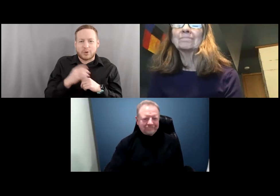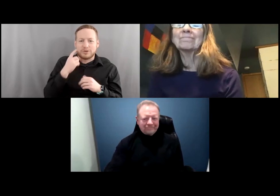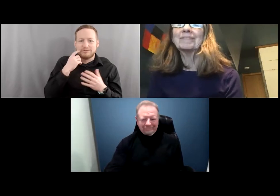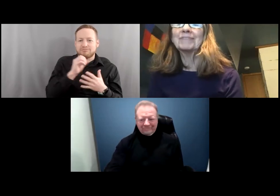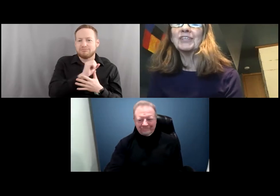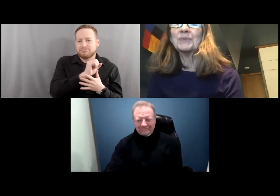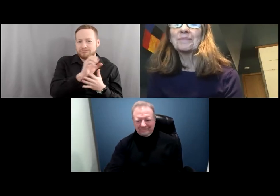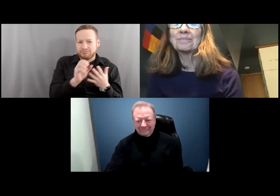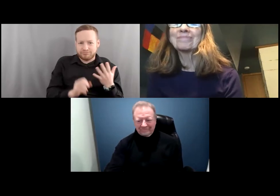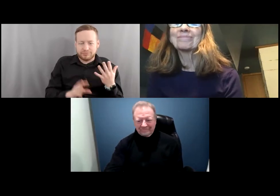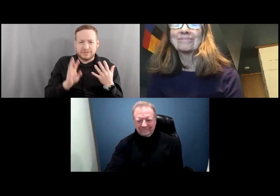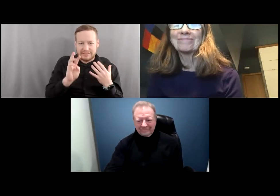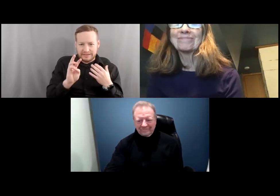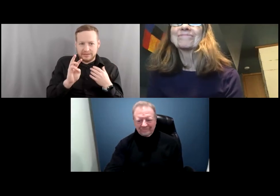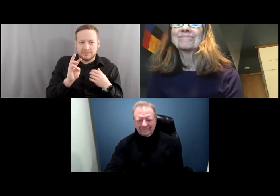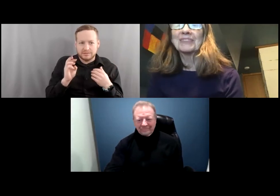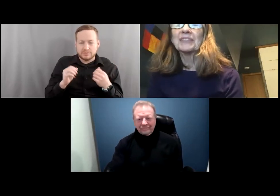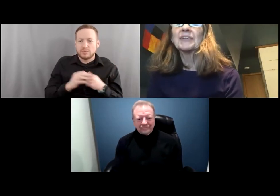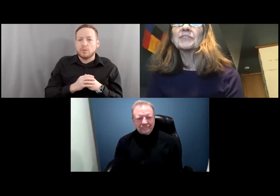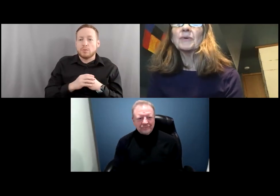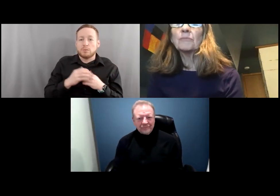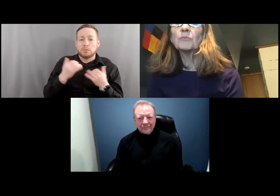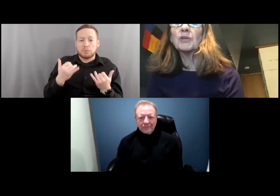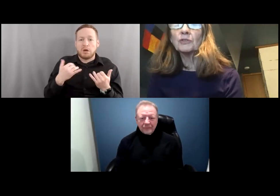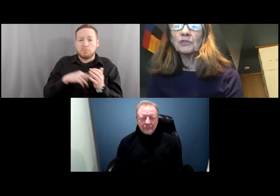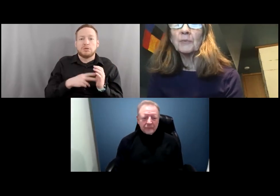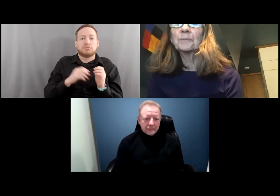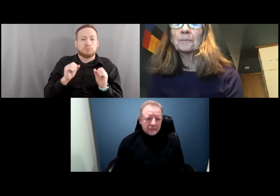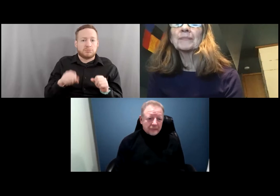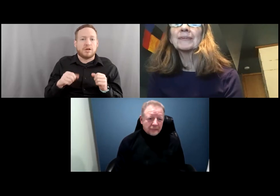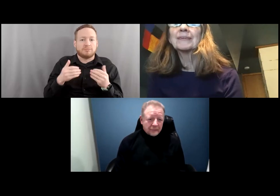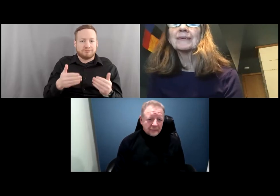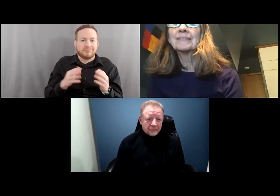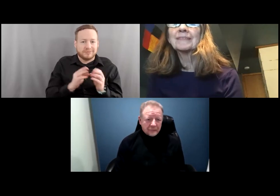Right. Thank you. So we have Boomy Osho.